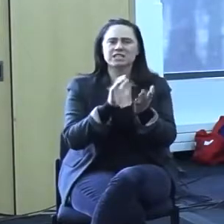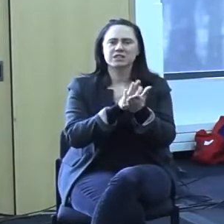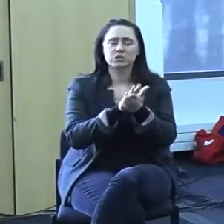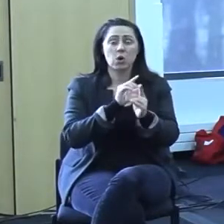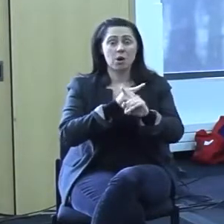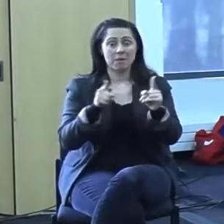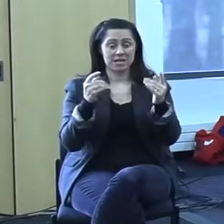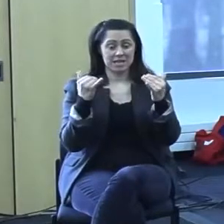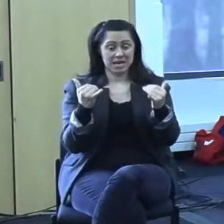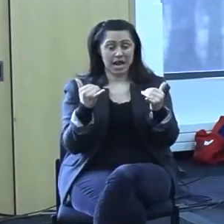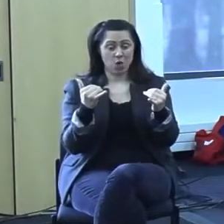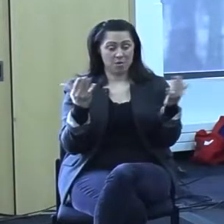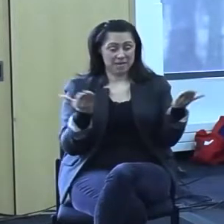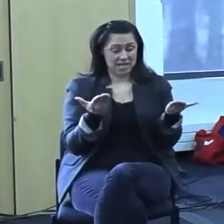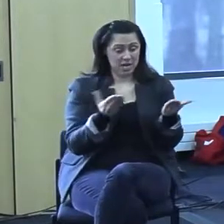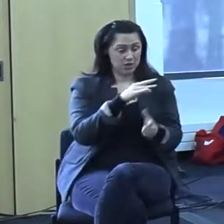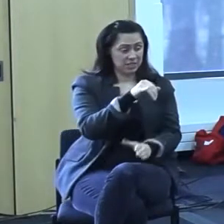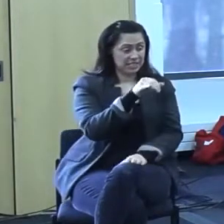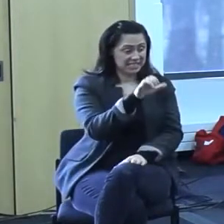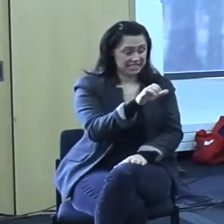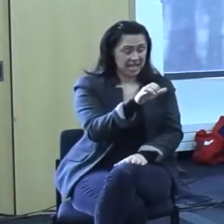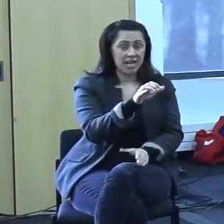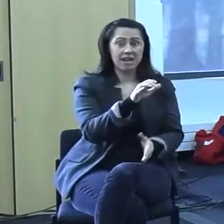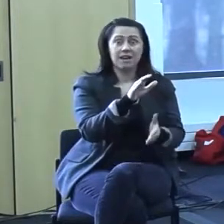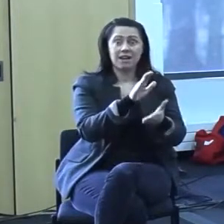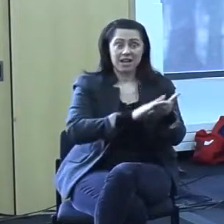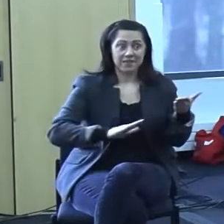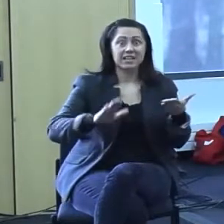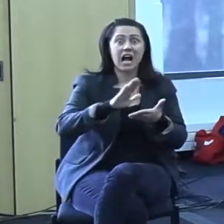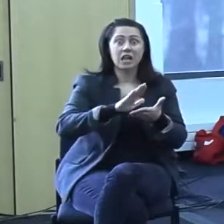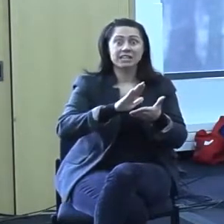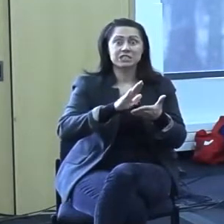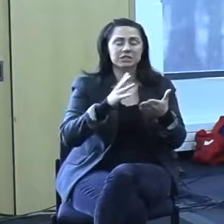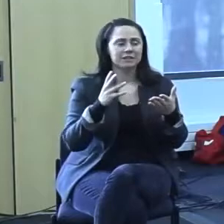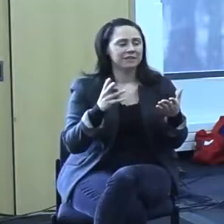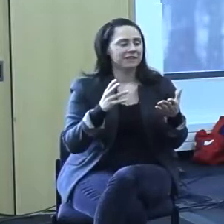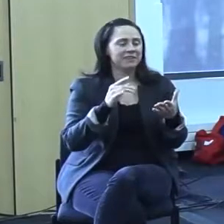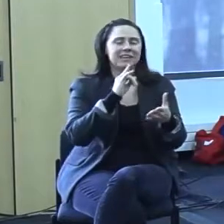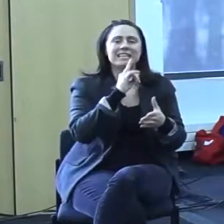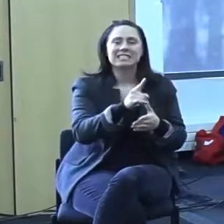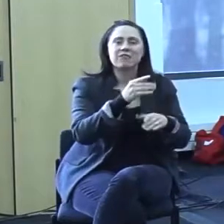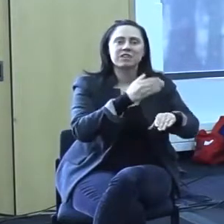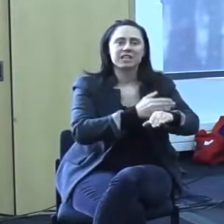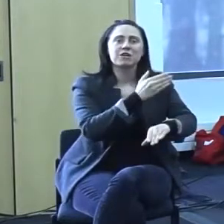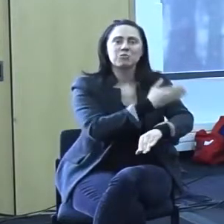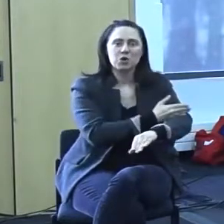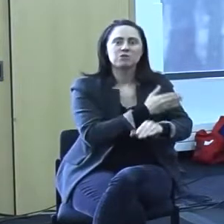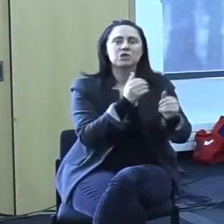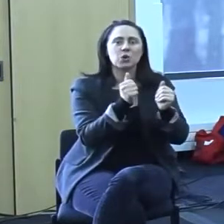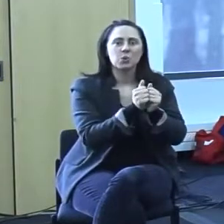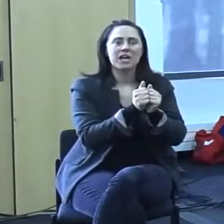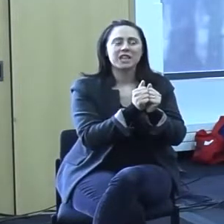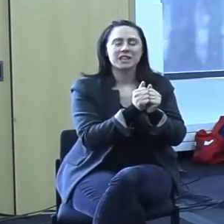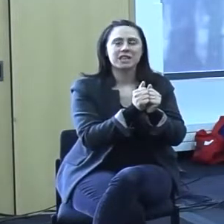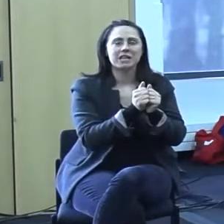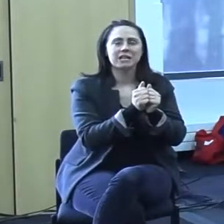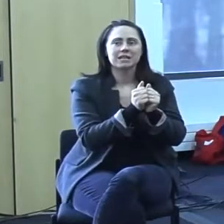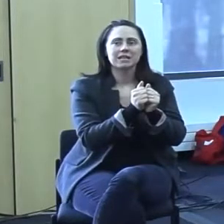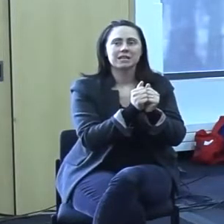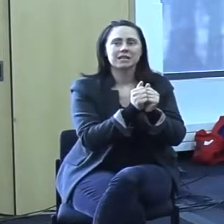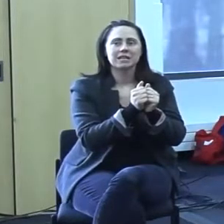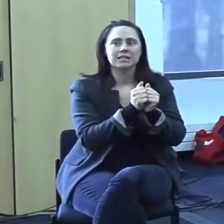But now being here at JJC at a college, it's definitely improved in terms of like what